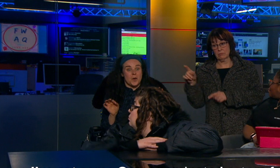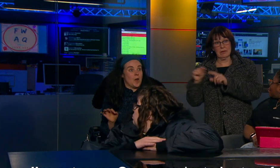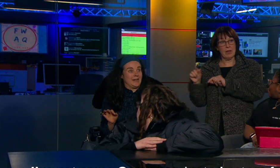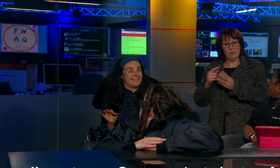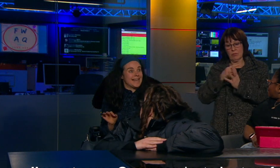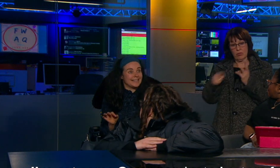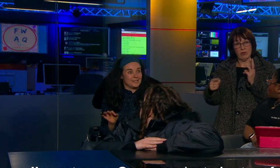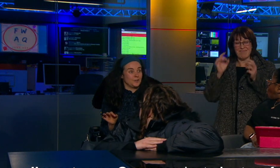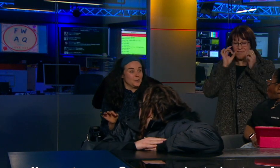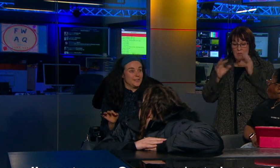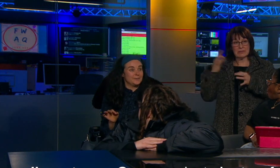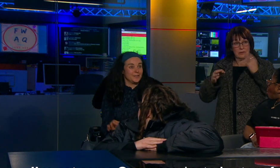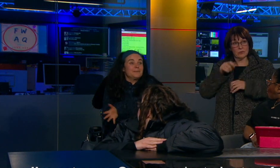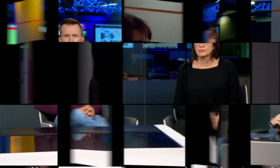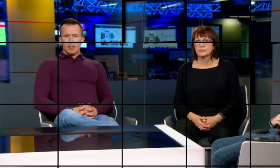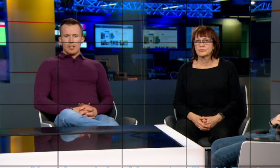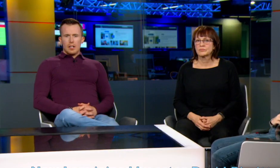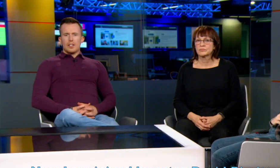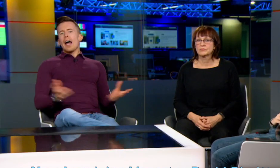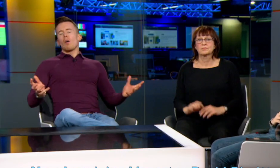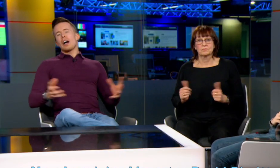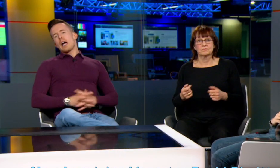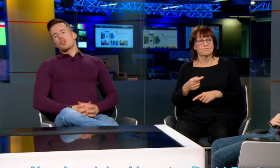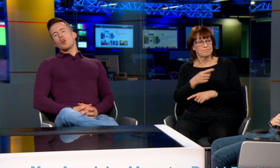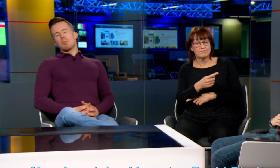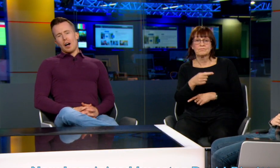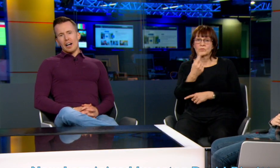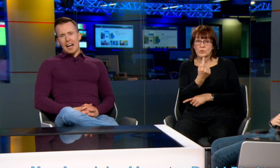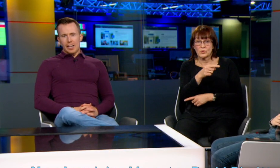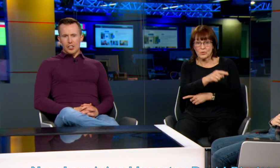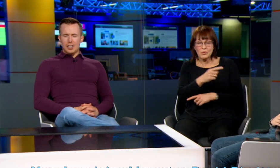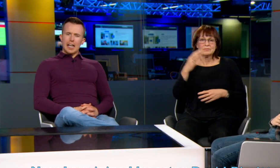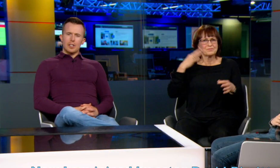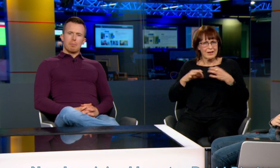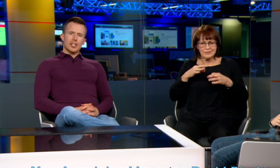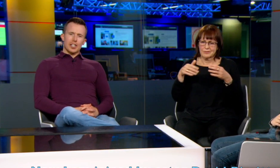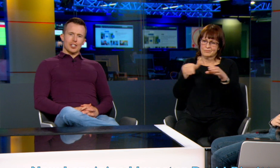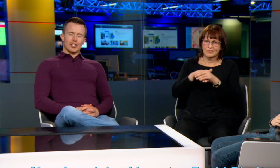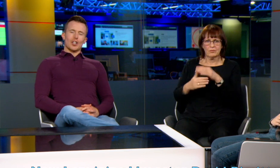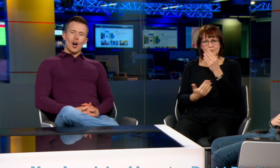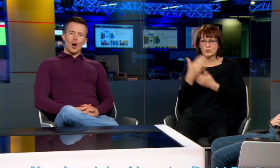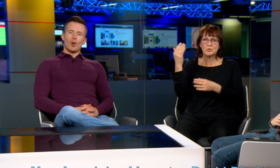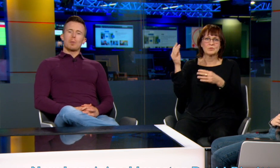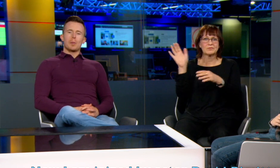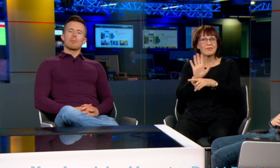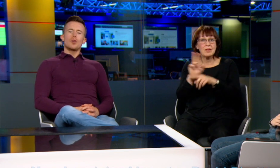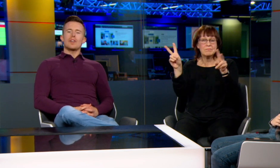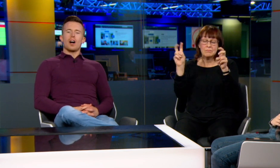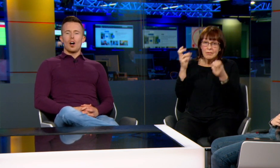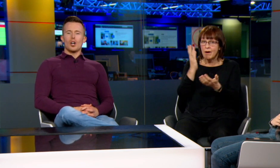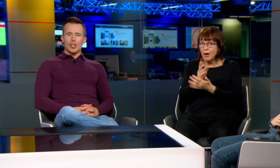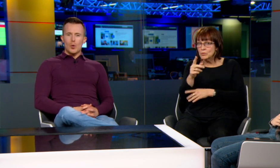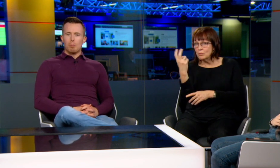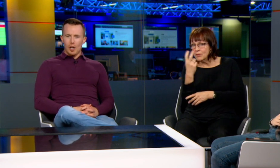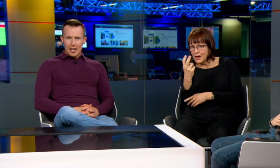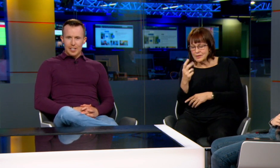Oscar-nominated actors for you to interview. Now, I am joined by actor David Bigsitter, star of upcoming movie,